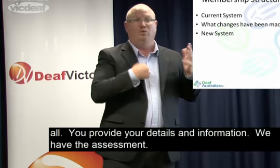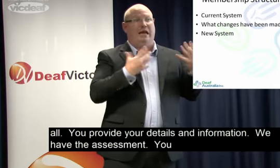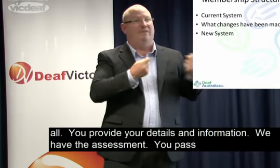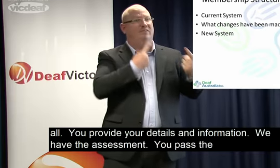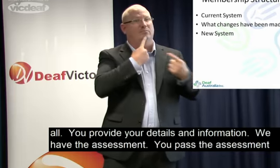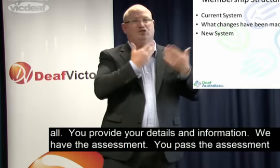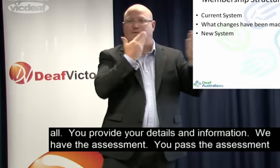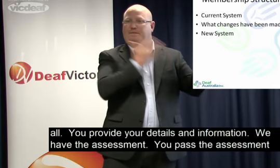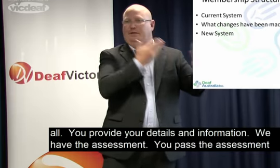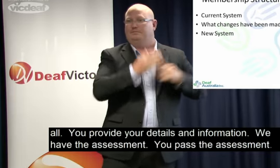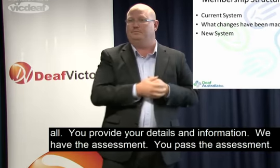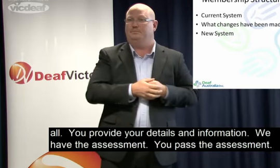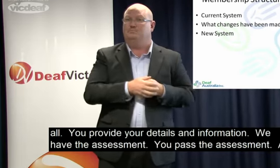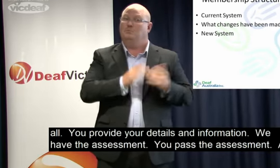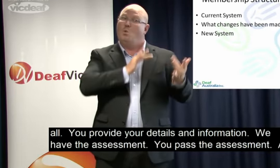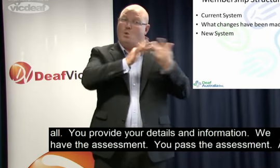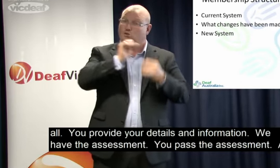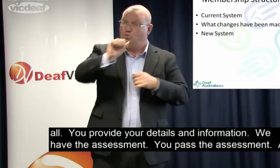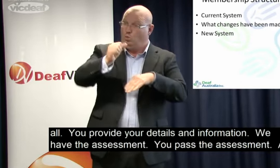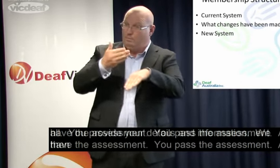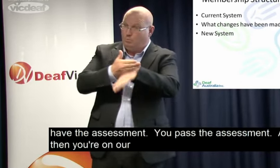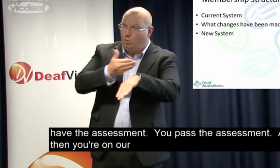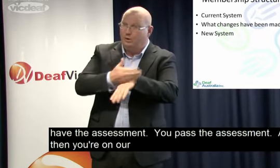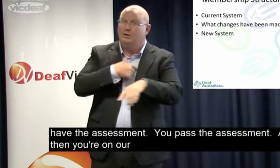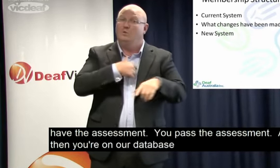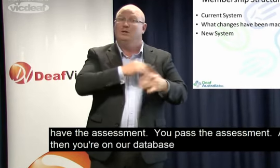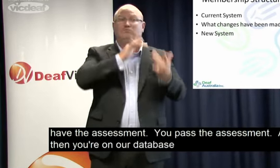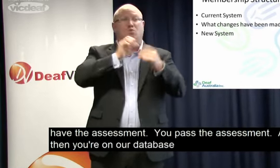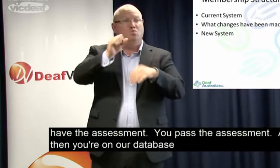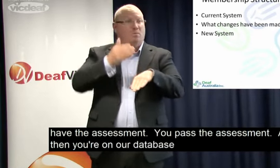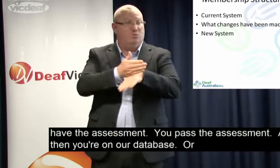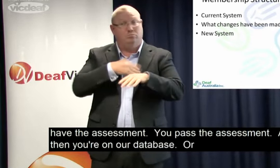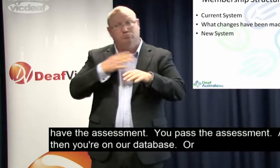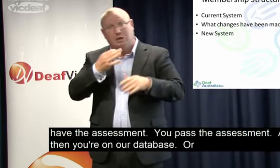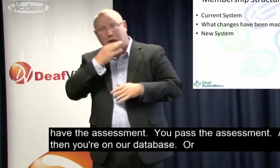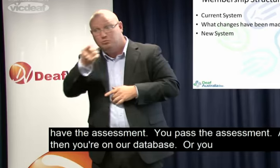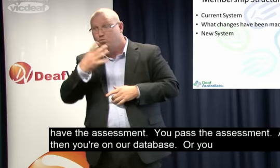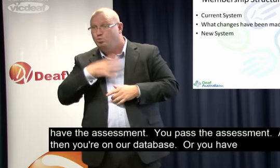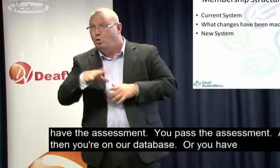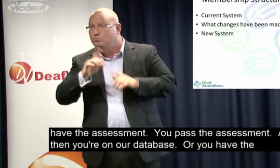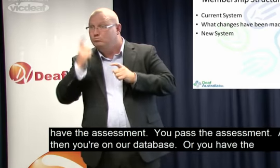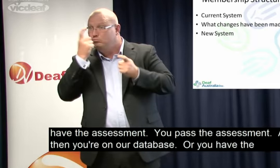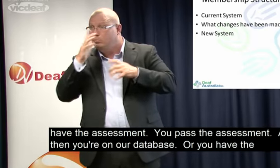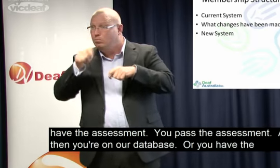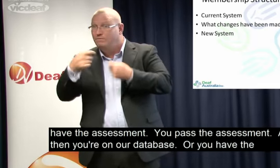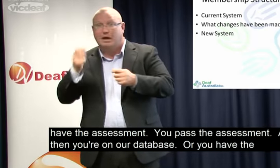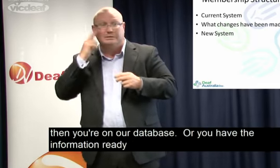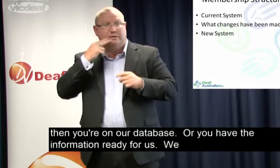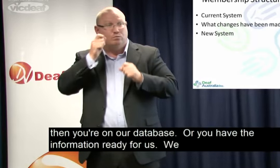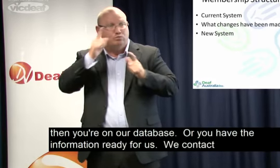on our database and we have the information ready for us. We contact your employer and may ask them